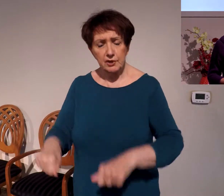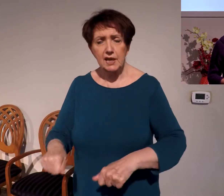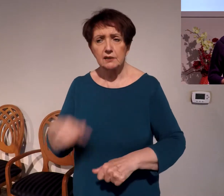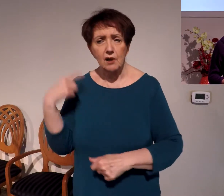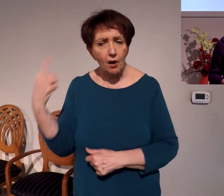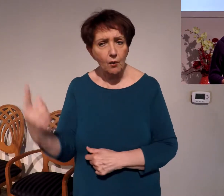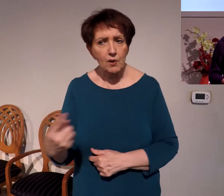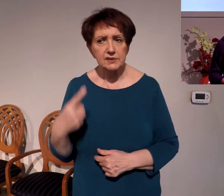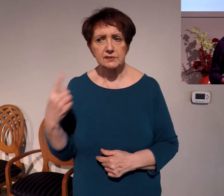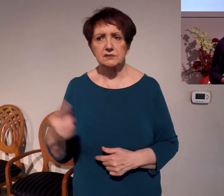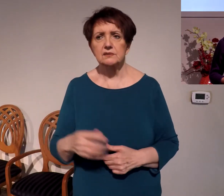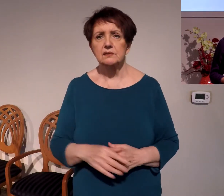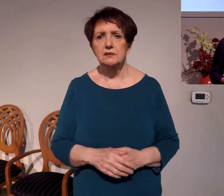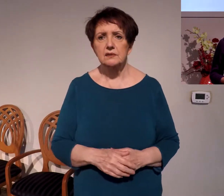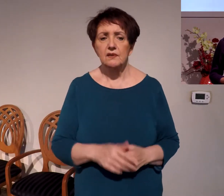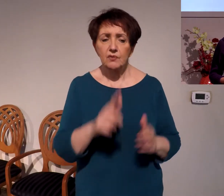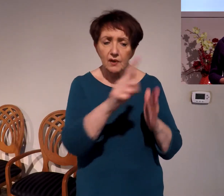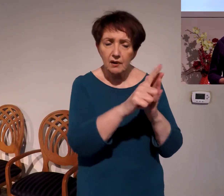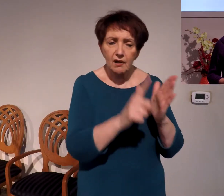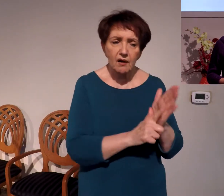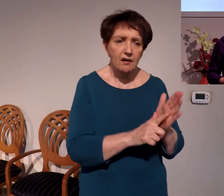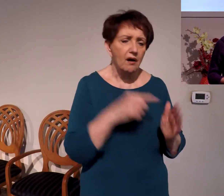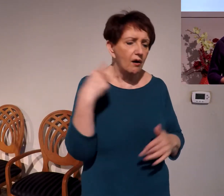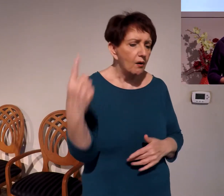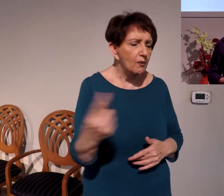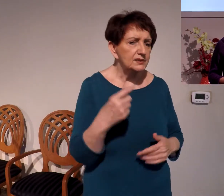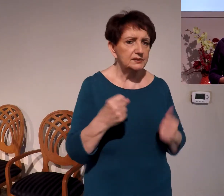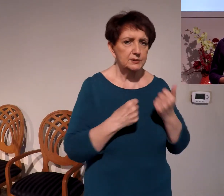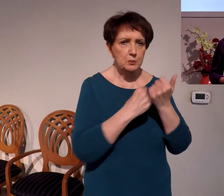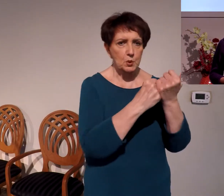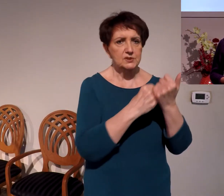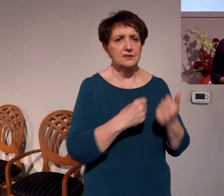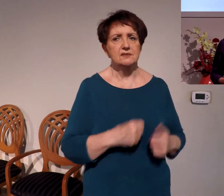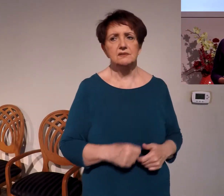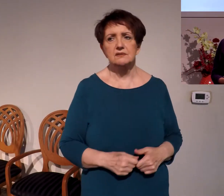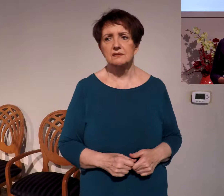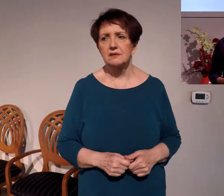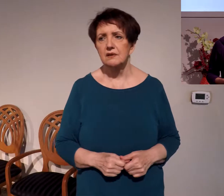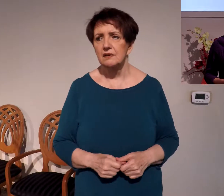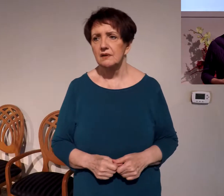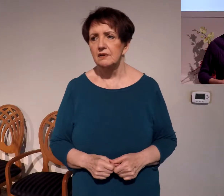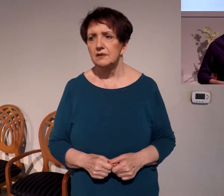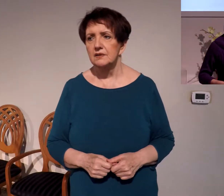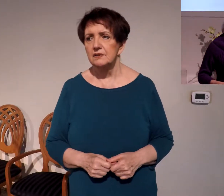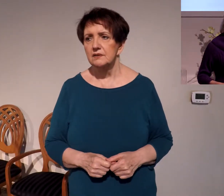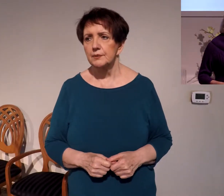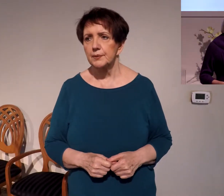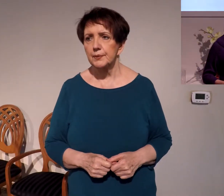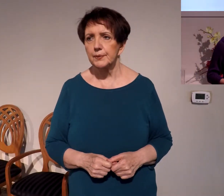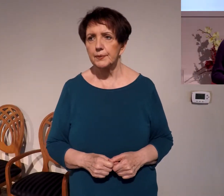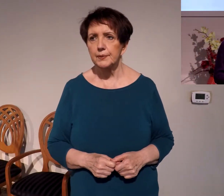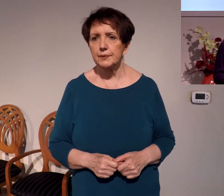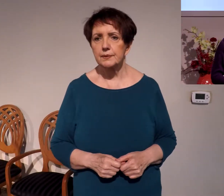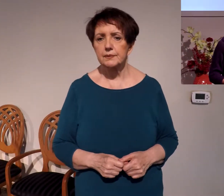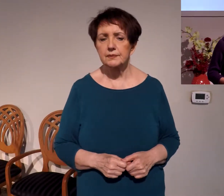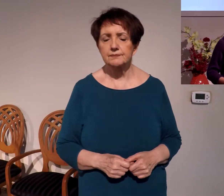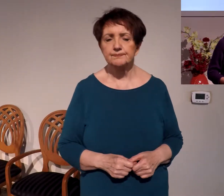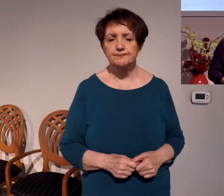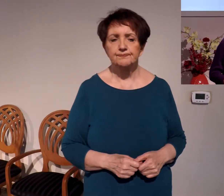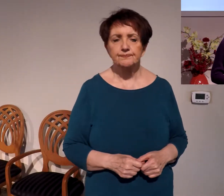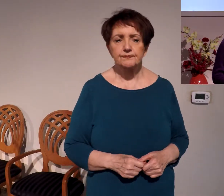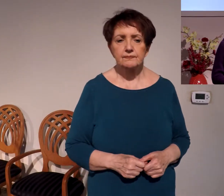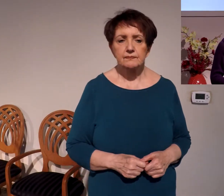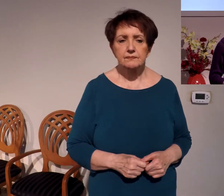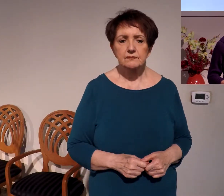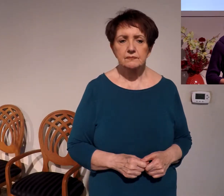Always present. The law, always supporting us. And so to stop placing our trust